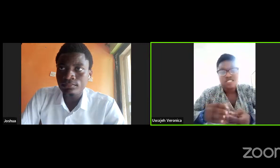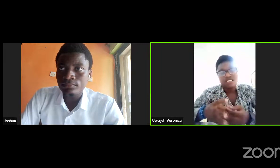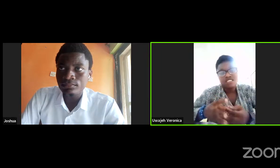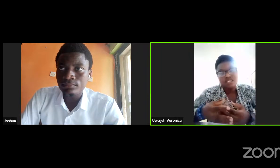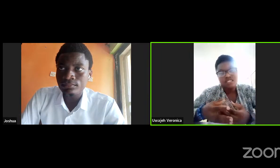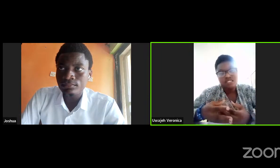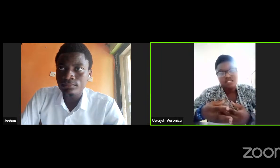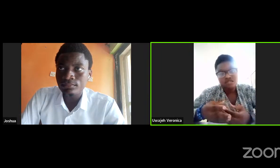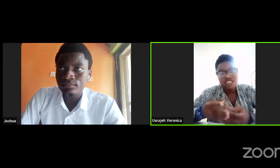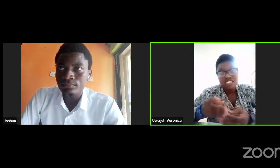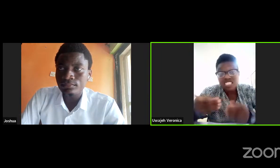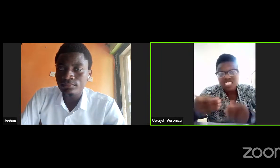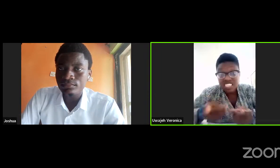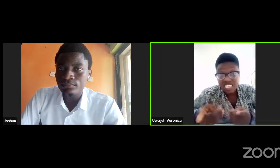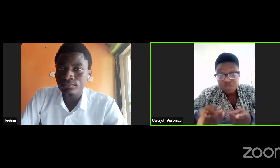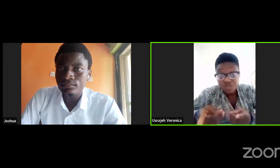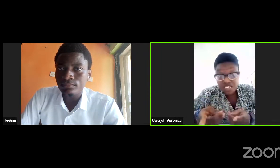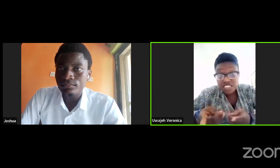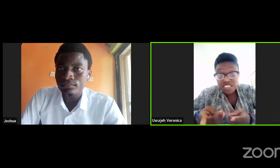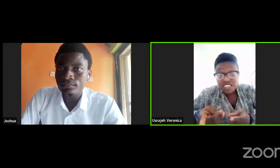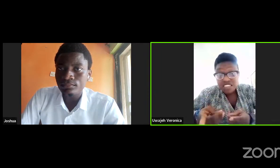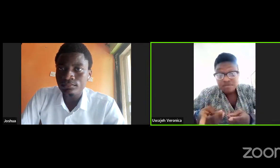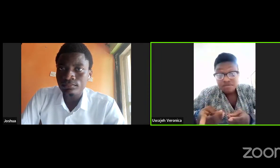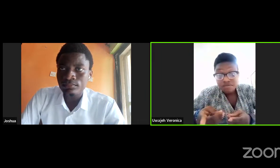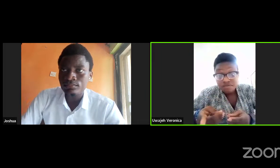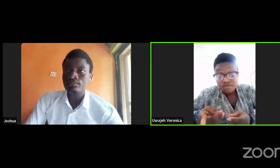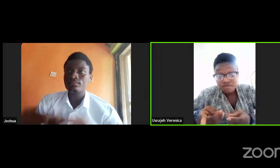is the Thank digital you. space.